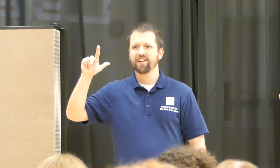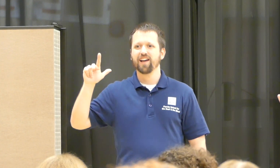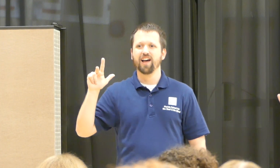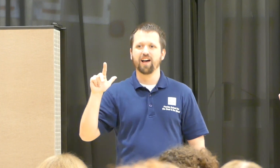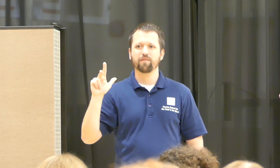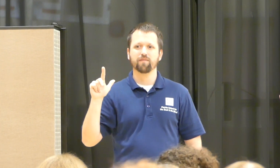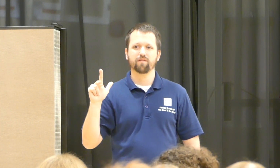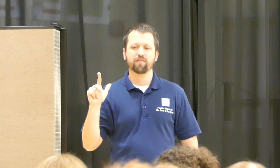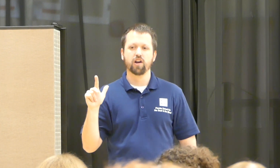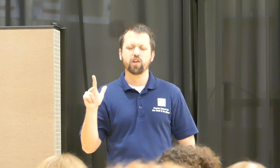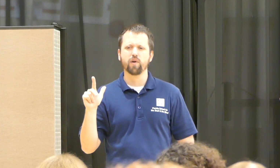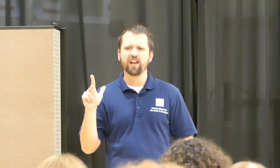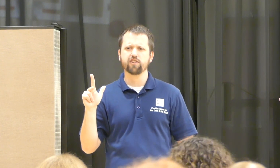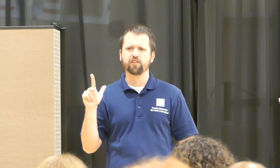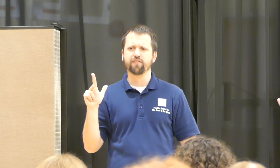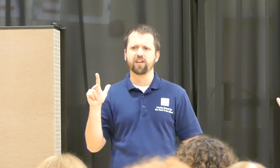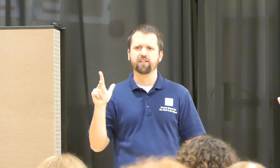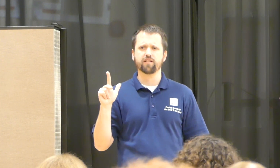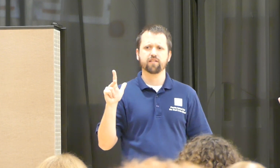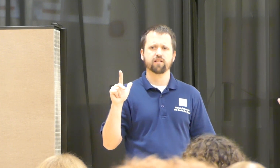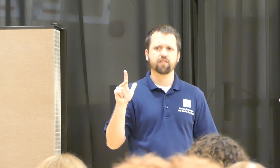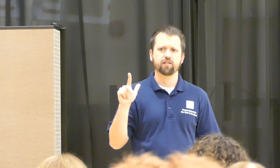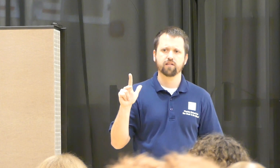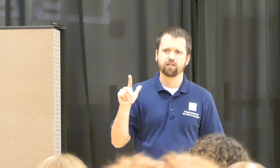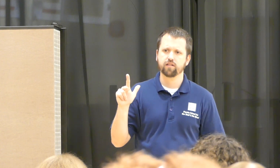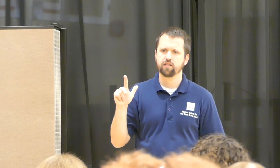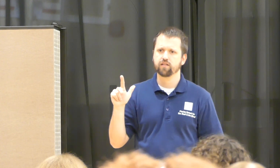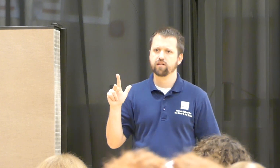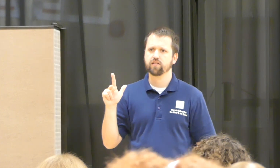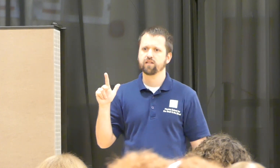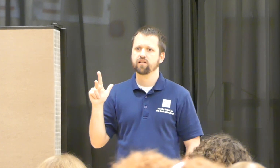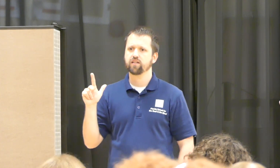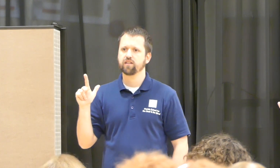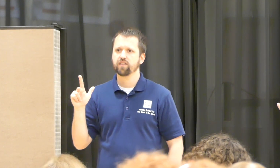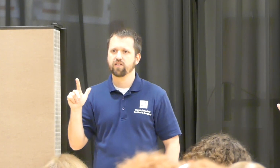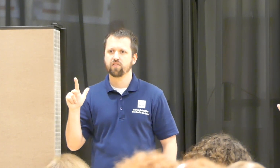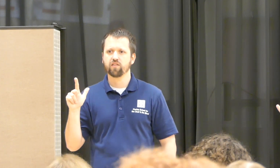have to go to my other hand. Are you right-handed or left-handed? I'm right-handed, but that hand's not moving. This one will do it.